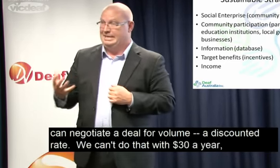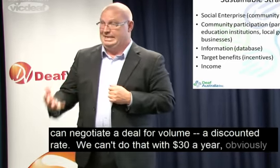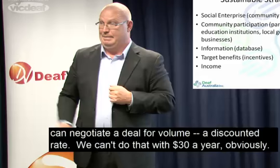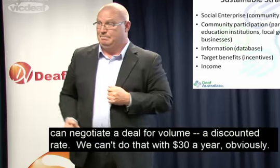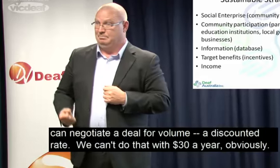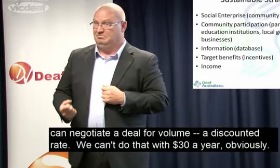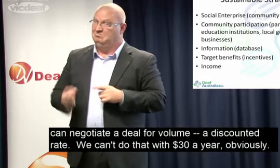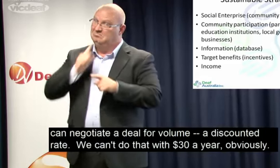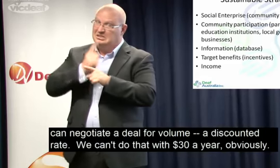Income.